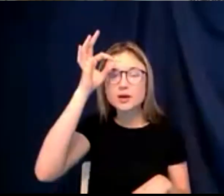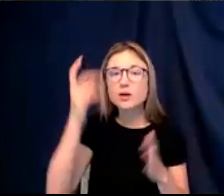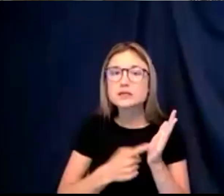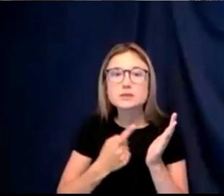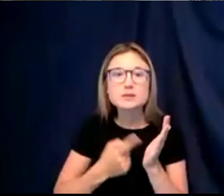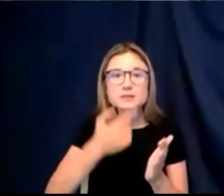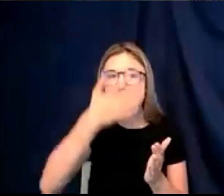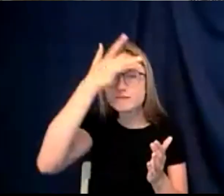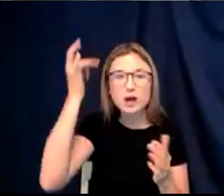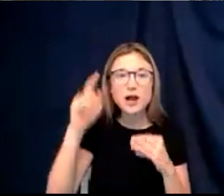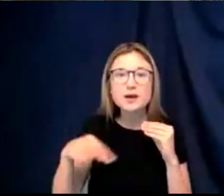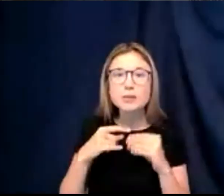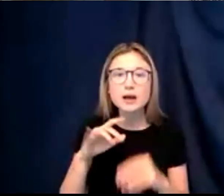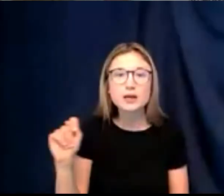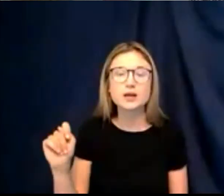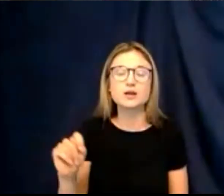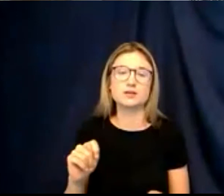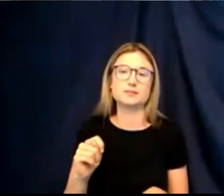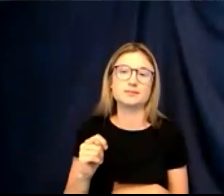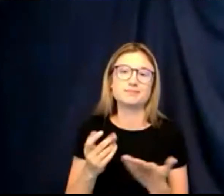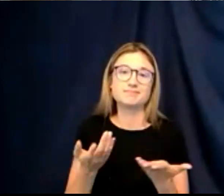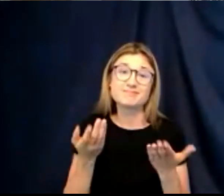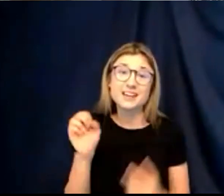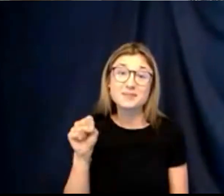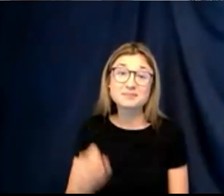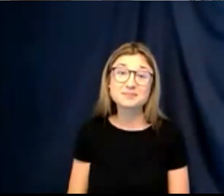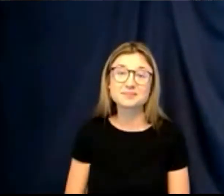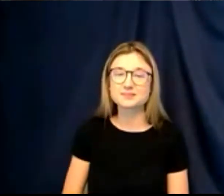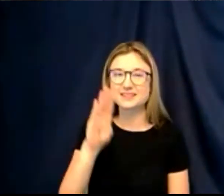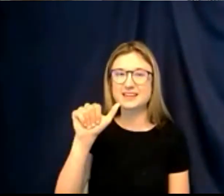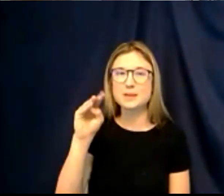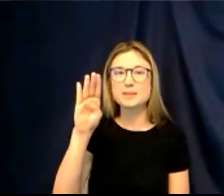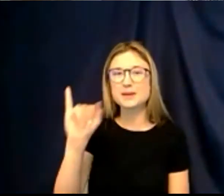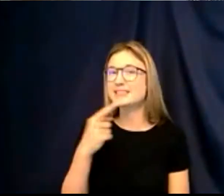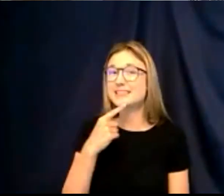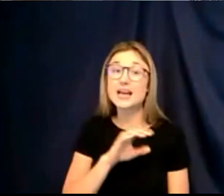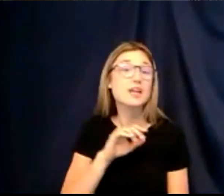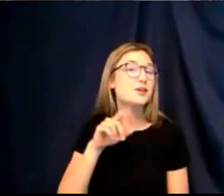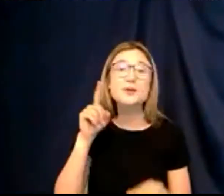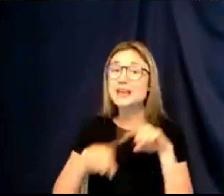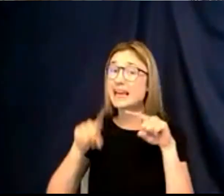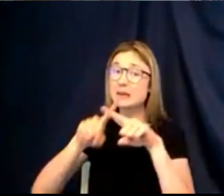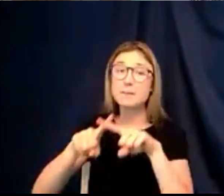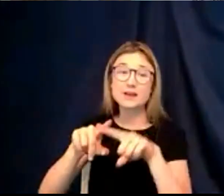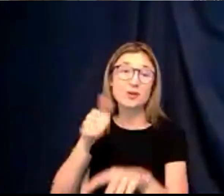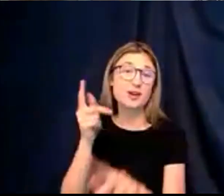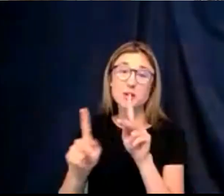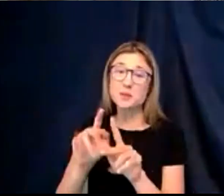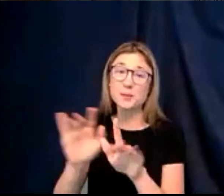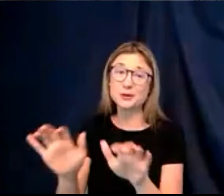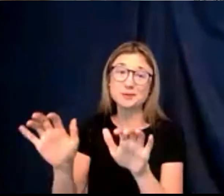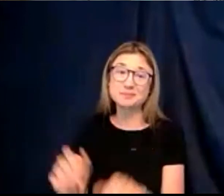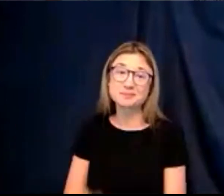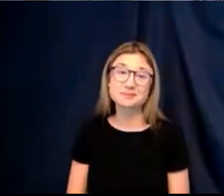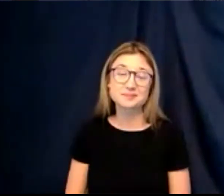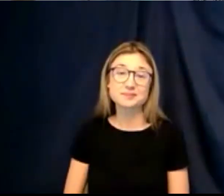forgotten. So, yeah. Don't depend on anyone else to get it done. And Kathleen,